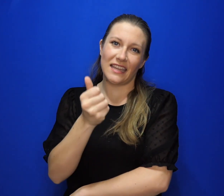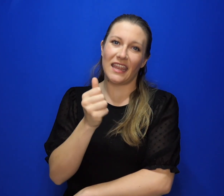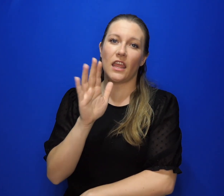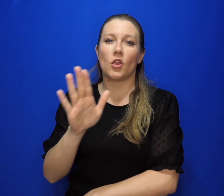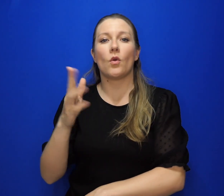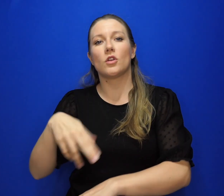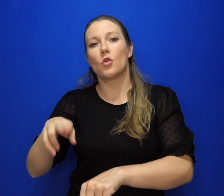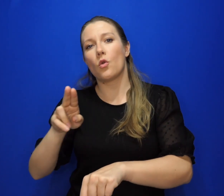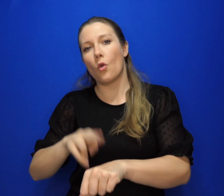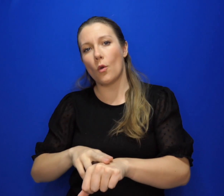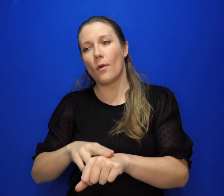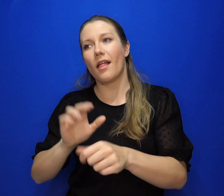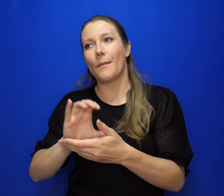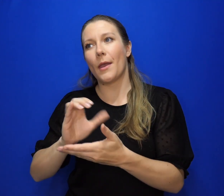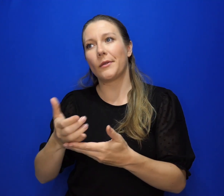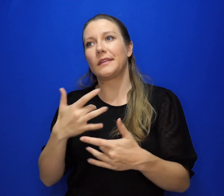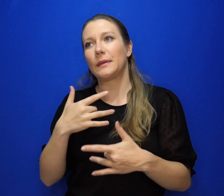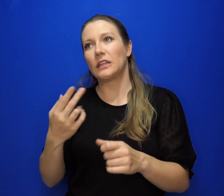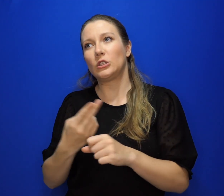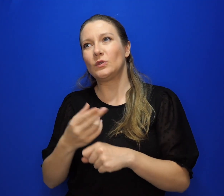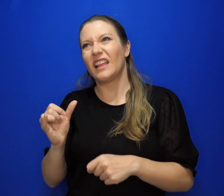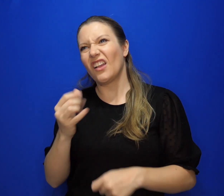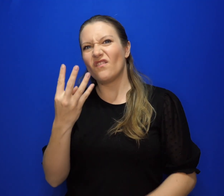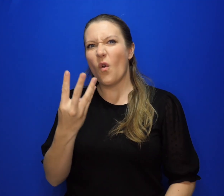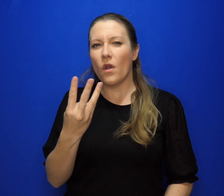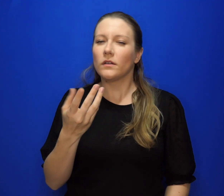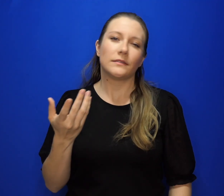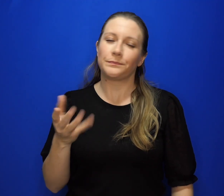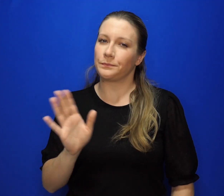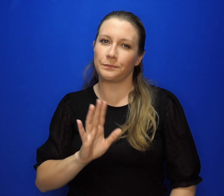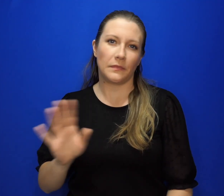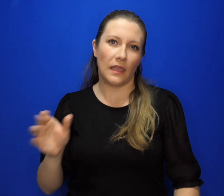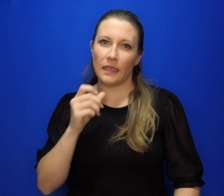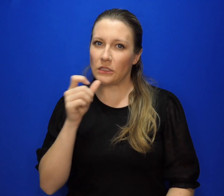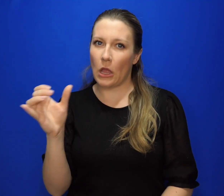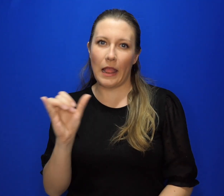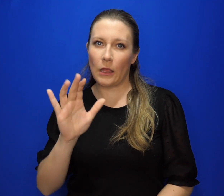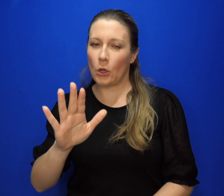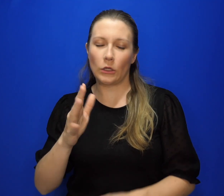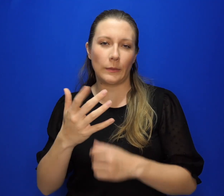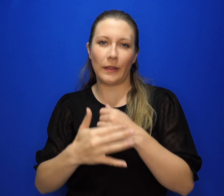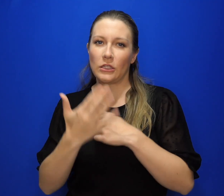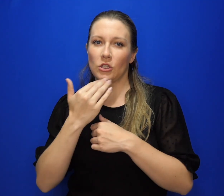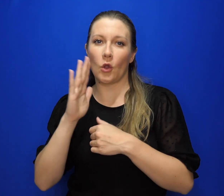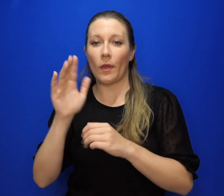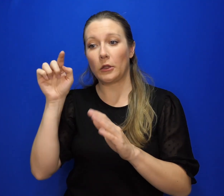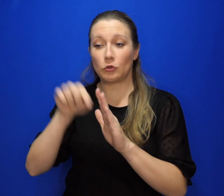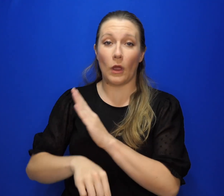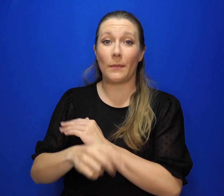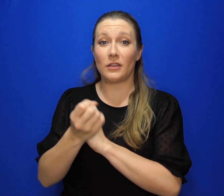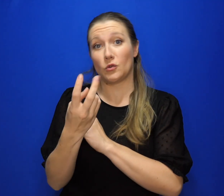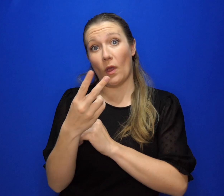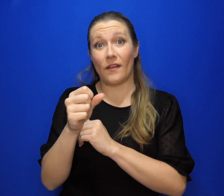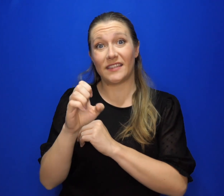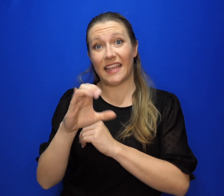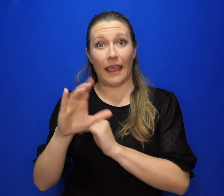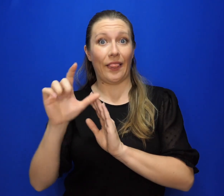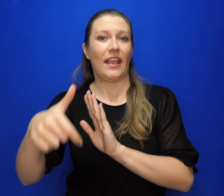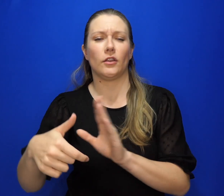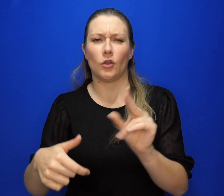bolus is like 4 usually, like, it's not like your blood sugar is going to drop 12 seconds later. Correct. So you have a little time. Now we're going